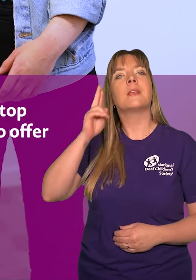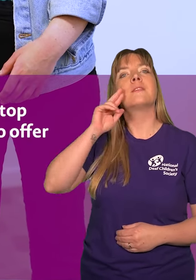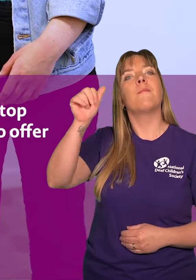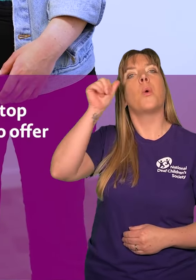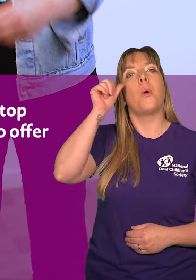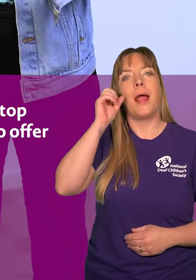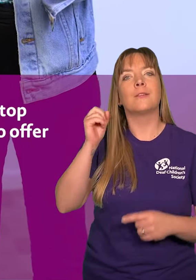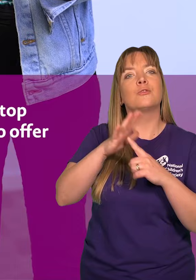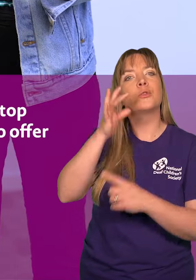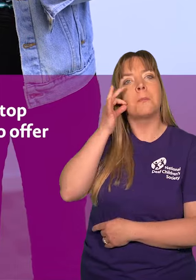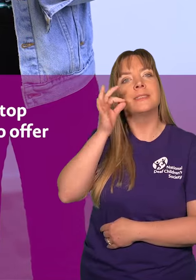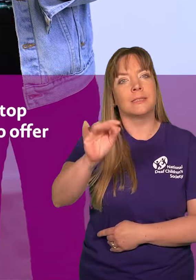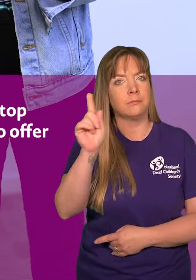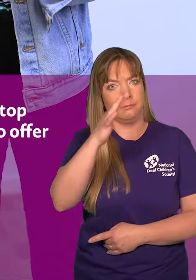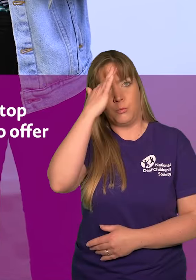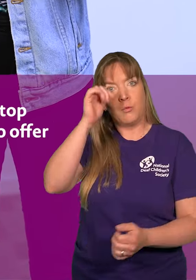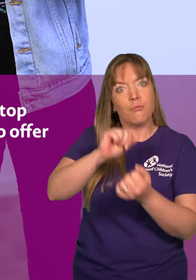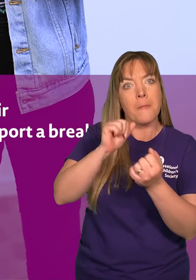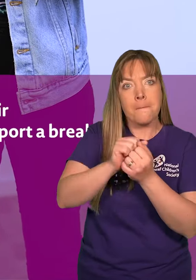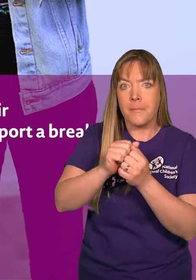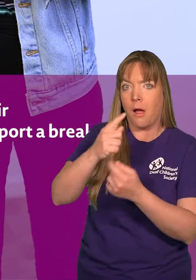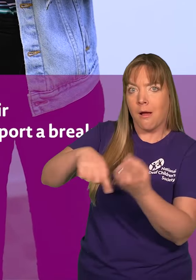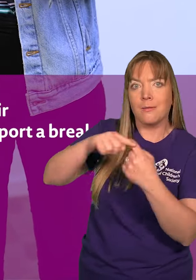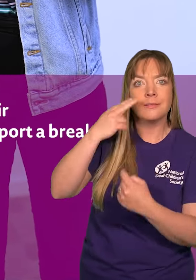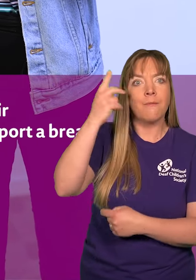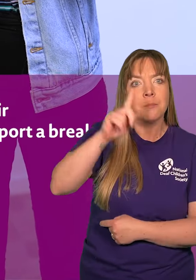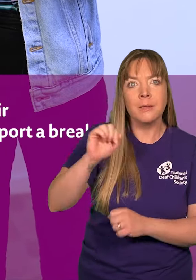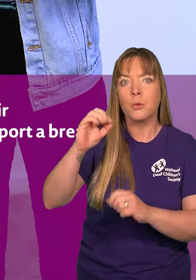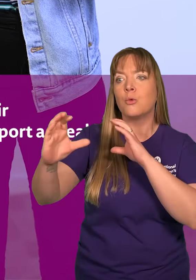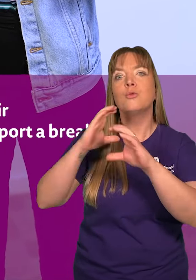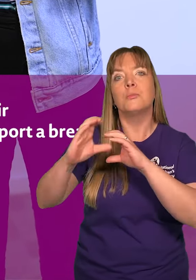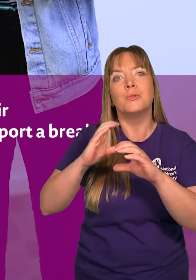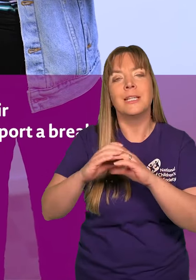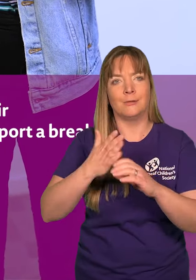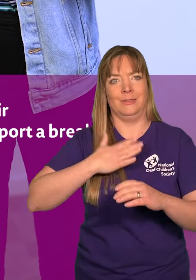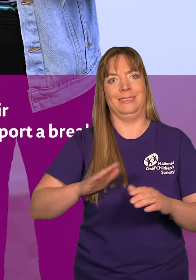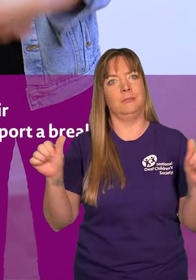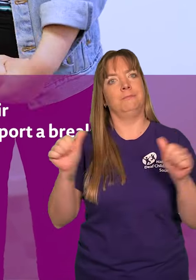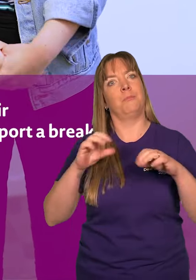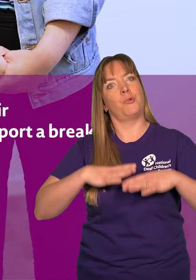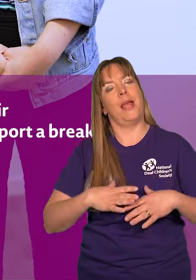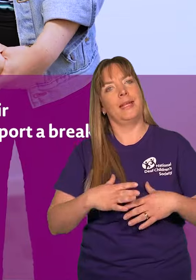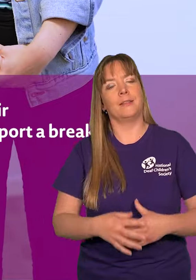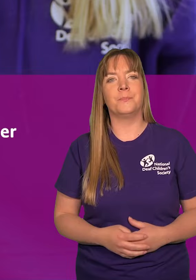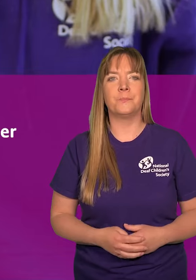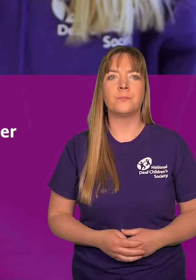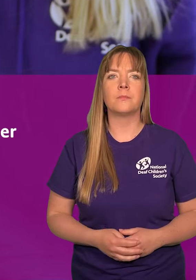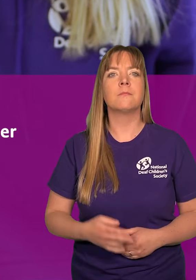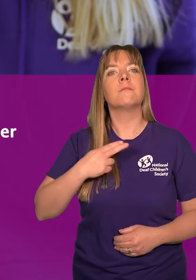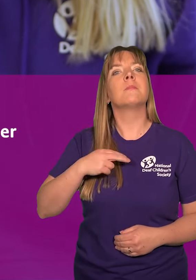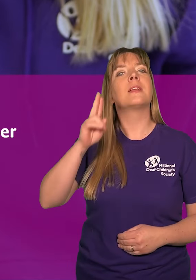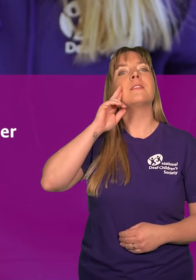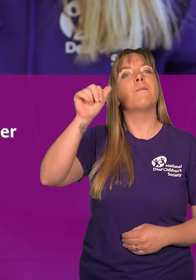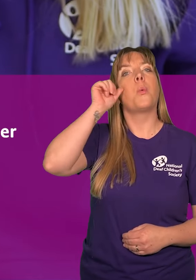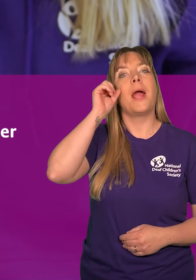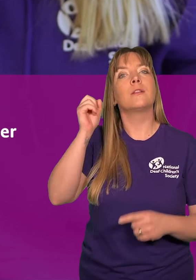My deaf awareness top tip is to remember to offer deaf people and their communication support a break. My